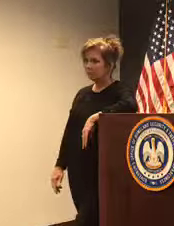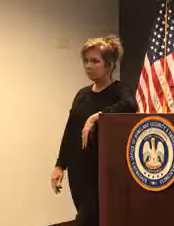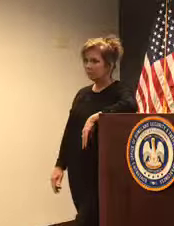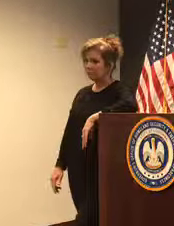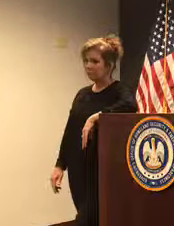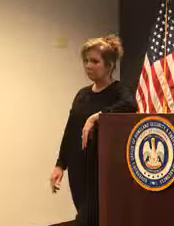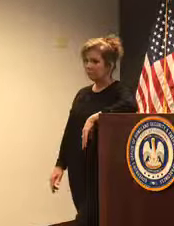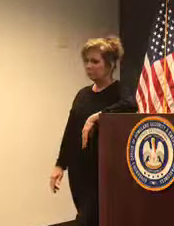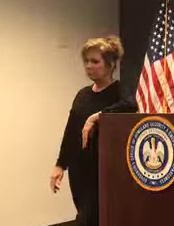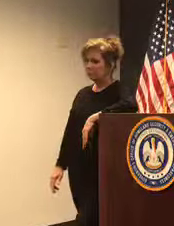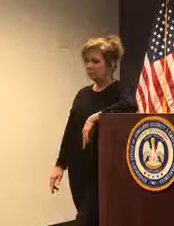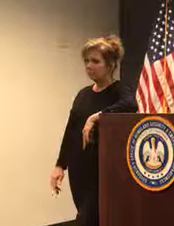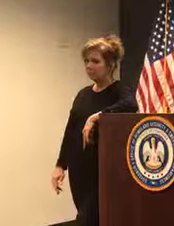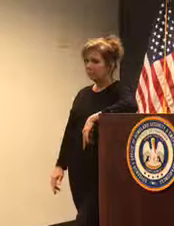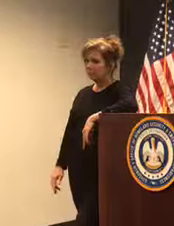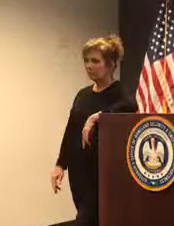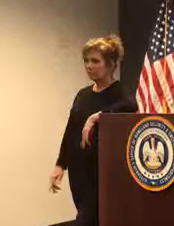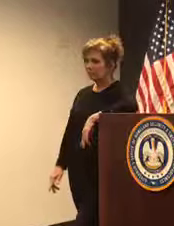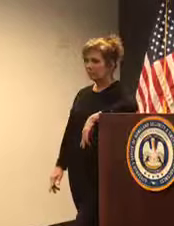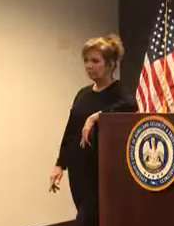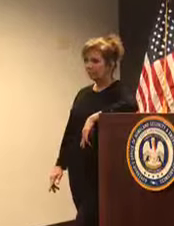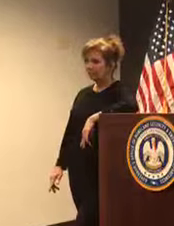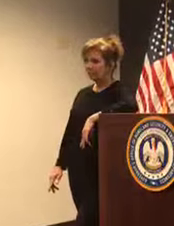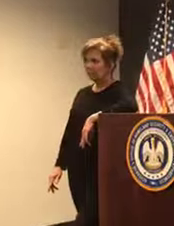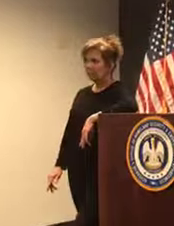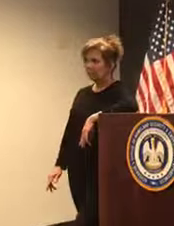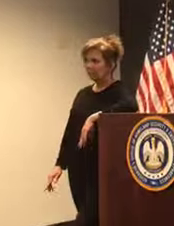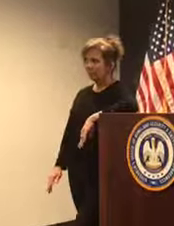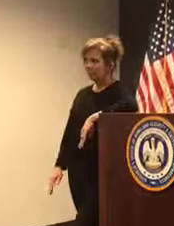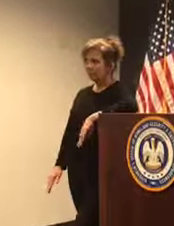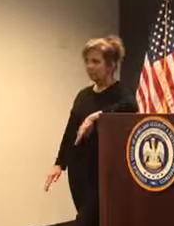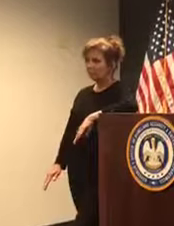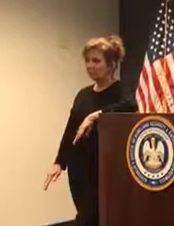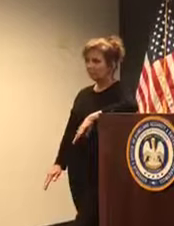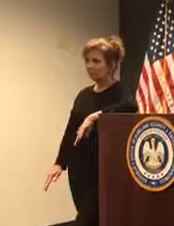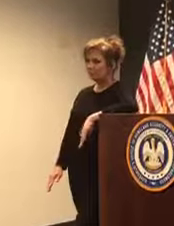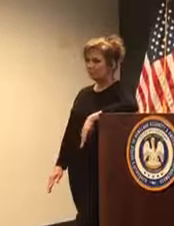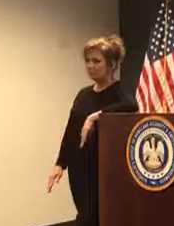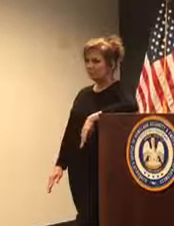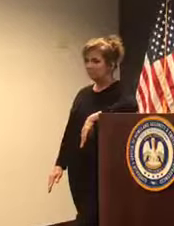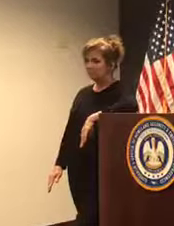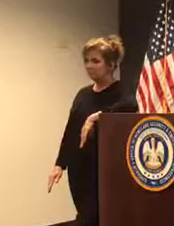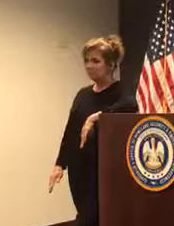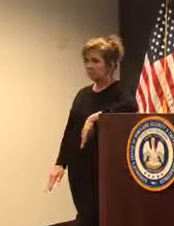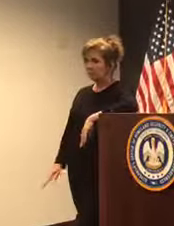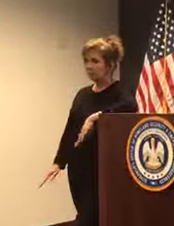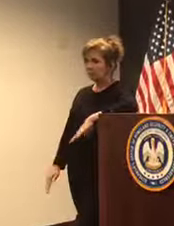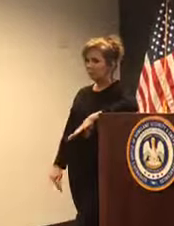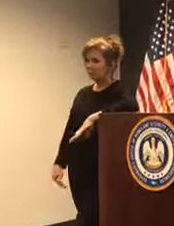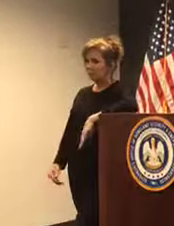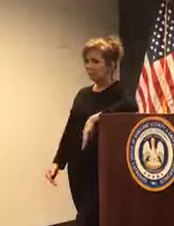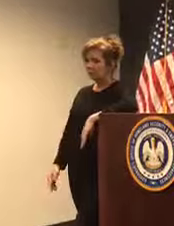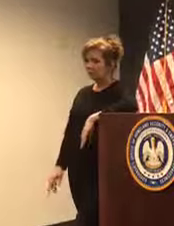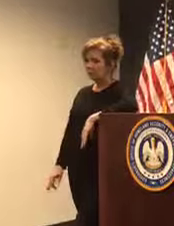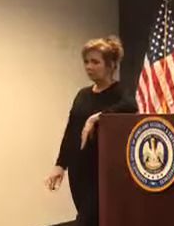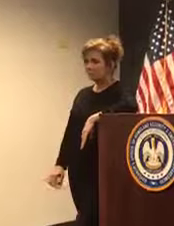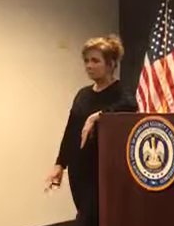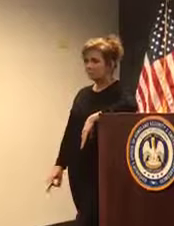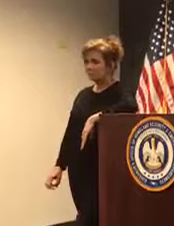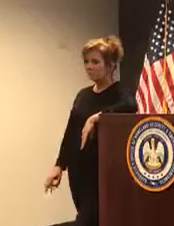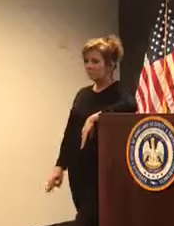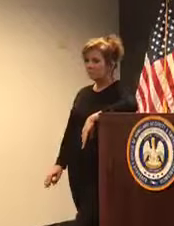elevated levels of all of our storms. So it's not only Mississippi, it's the Bel Edwards, it's Washington, it's all the other